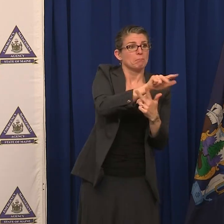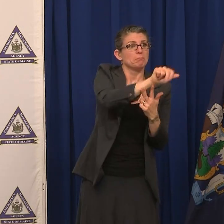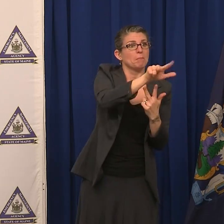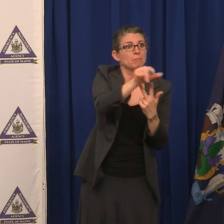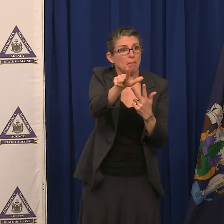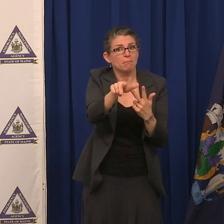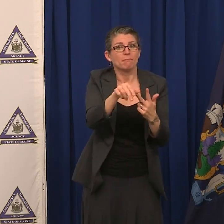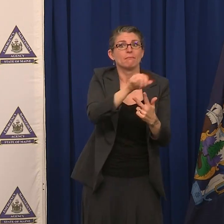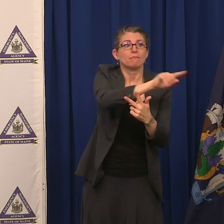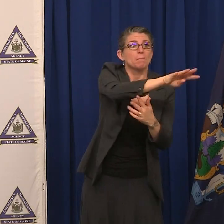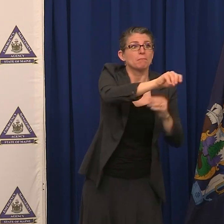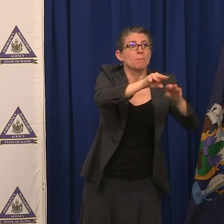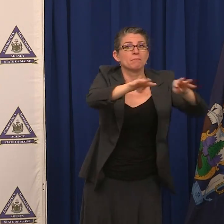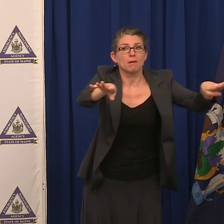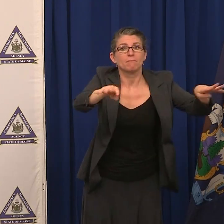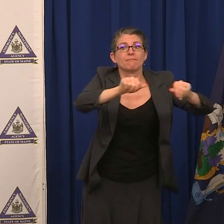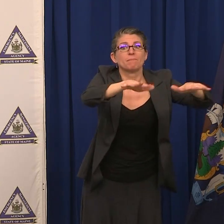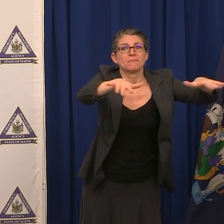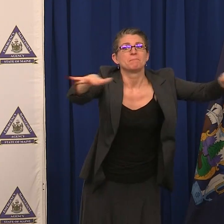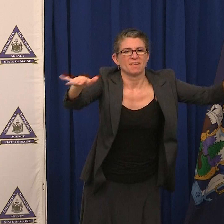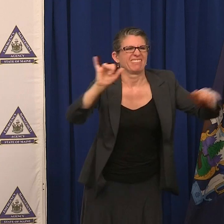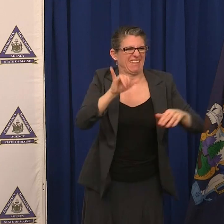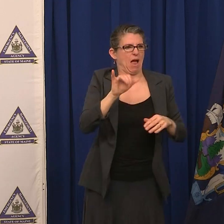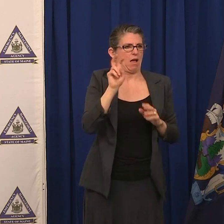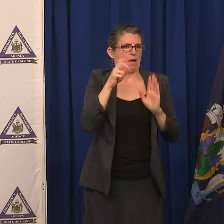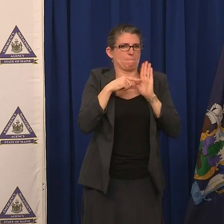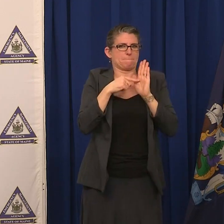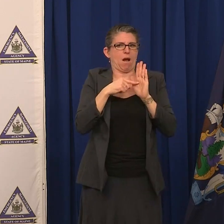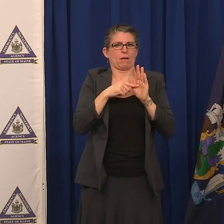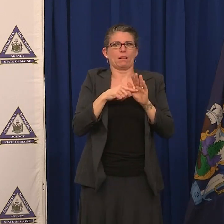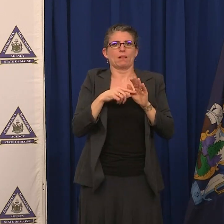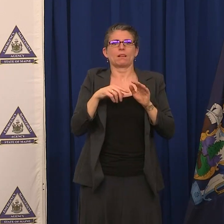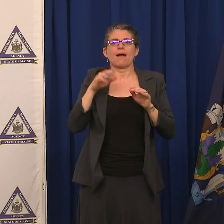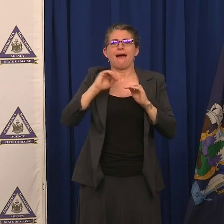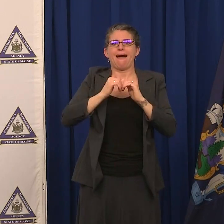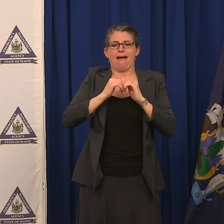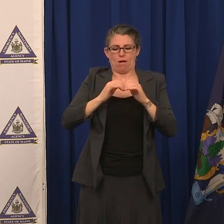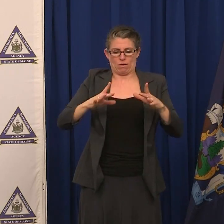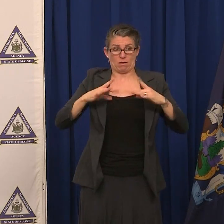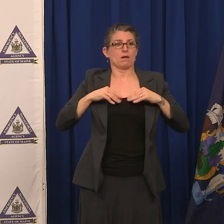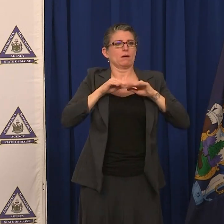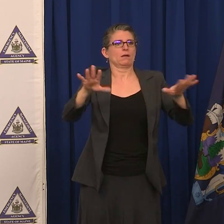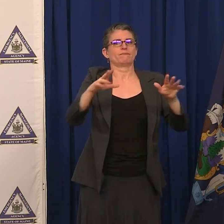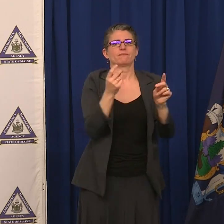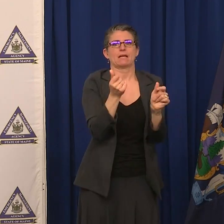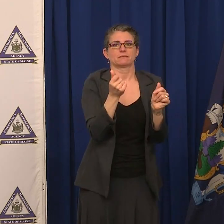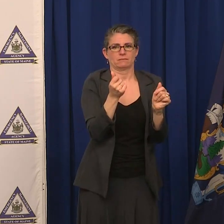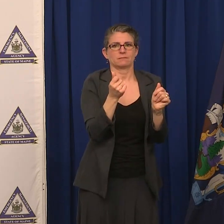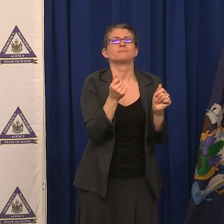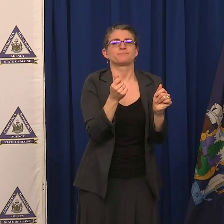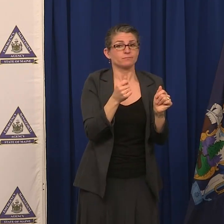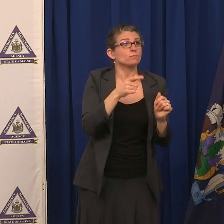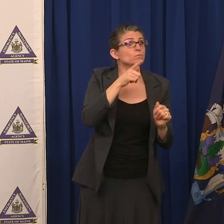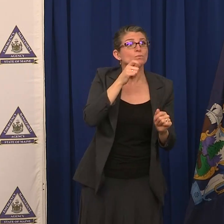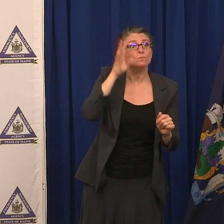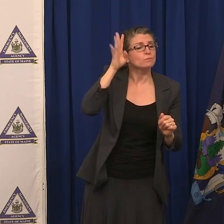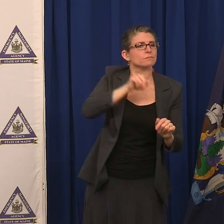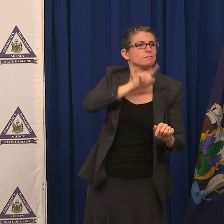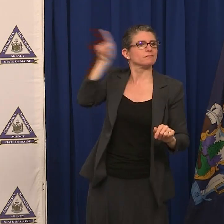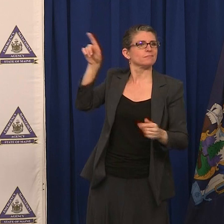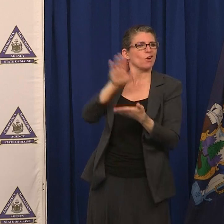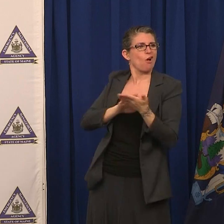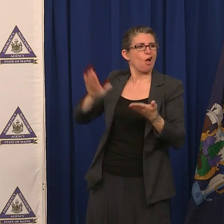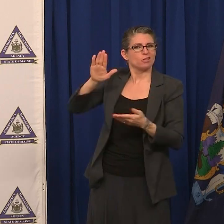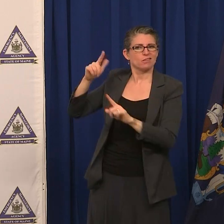are models that have been developed by groups primarily at Imperial College London and at Johns Hopkins. There's a second type